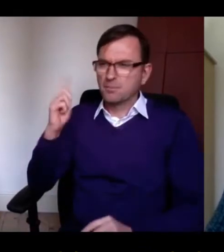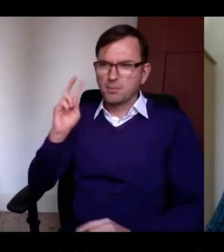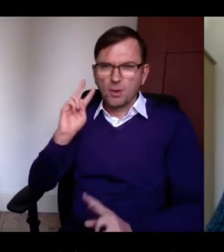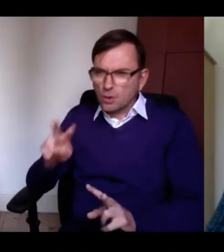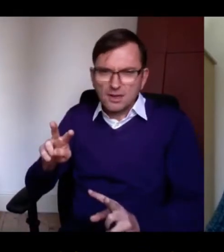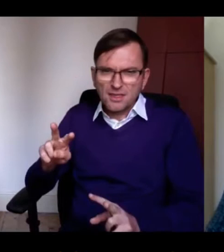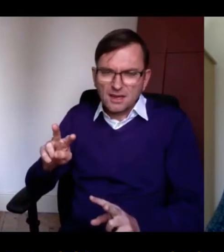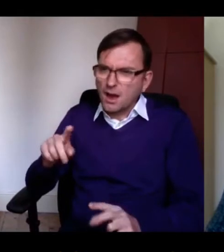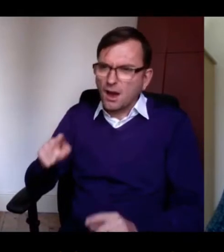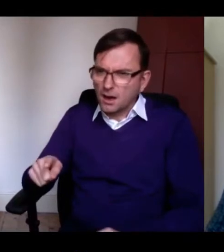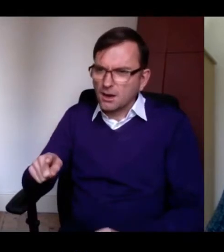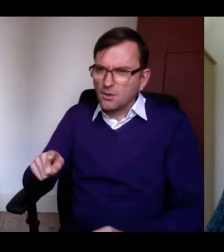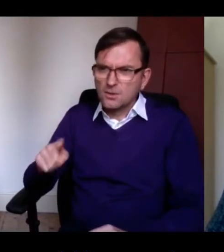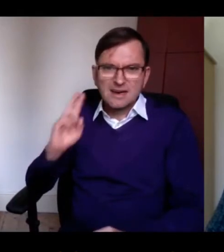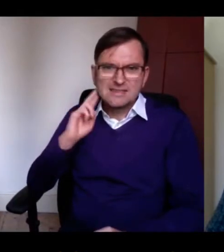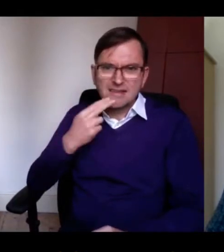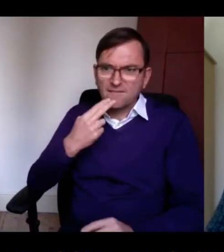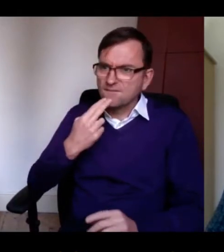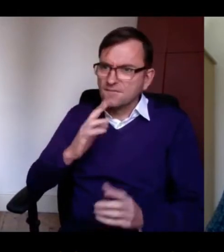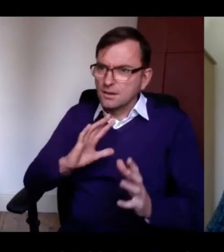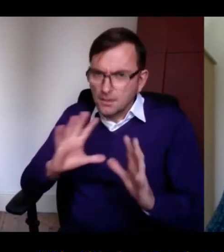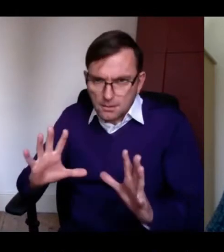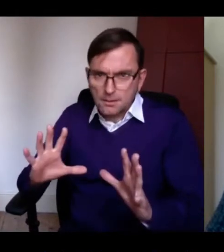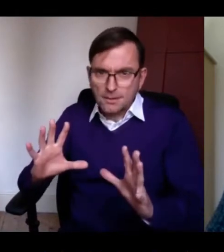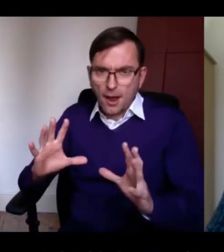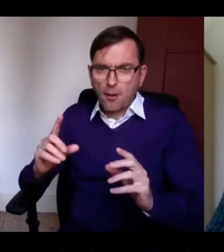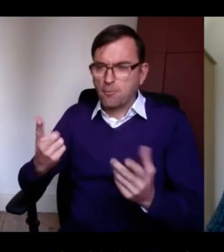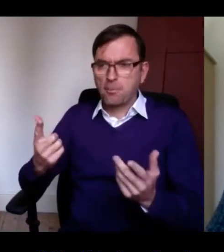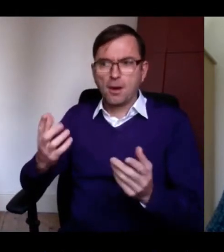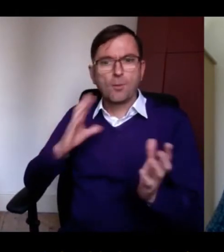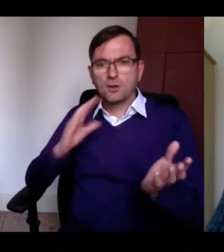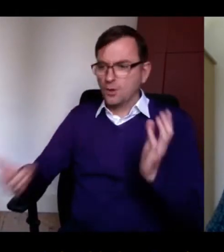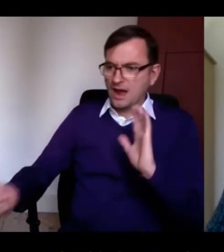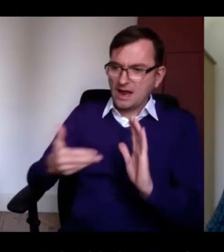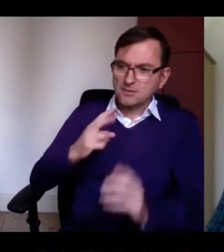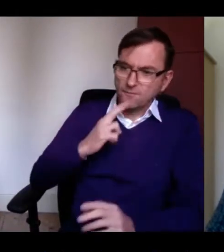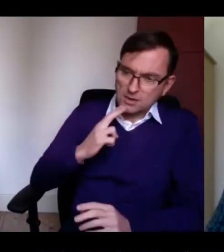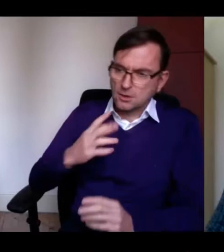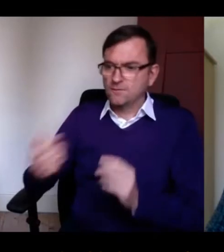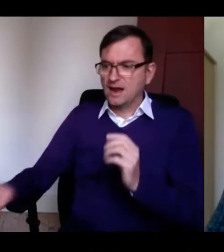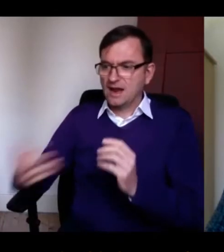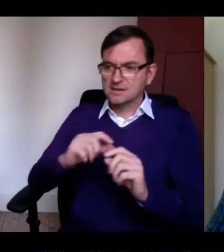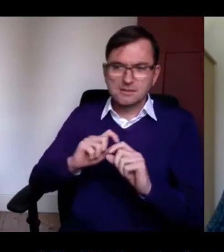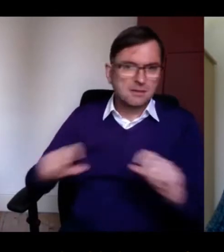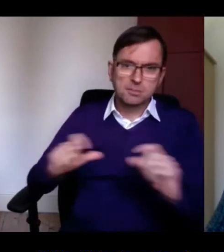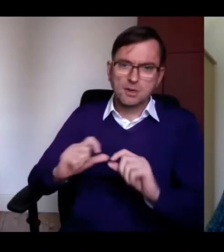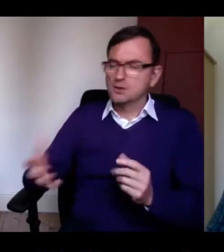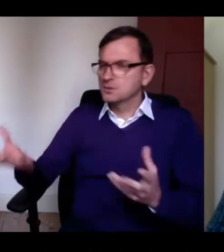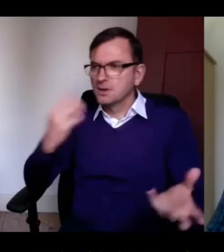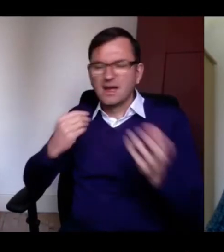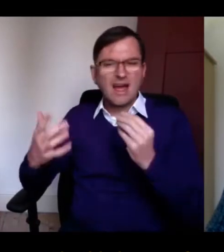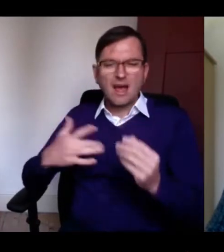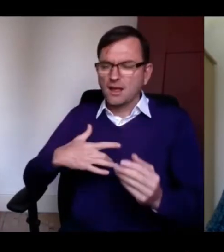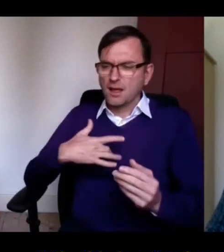a bit, but people looking on would just see, oh, this is deaf guy. Um,